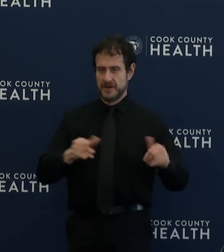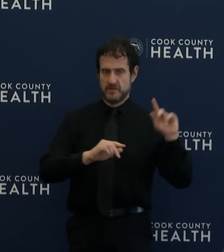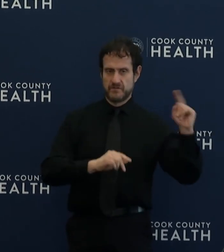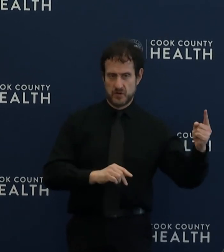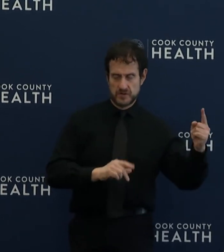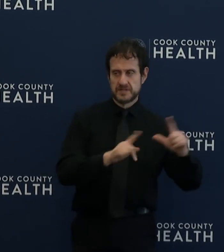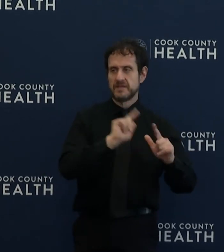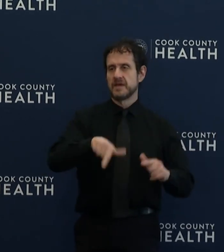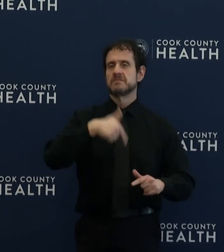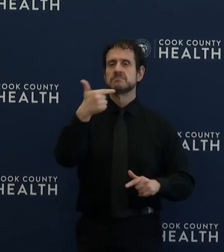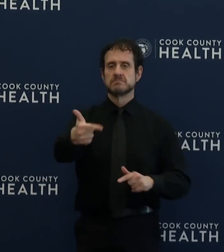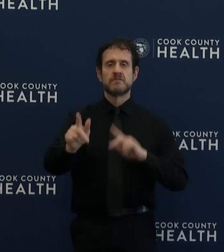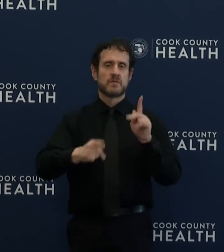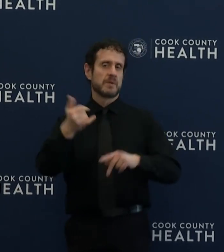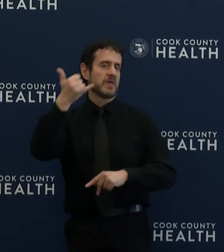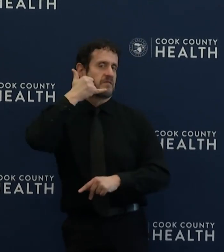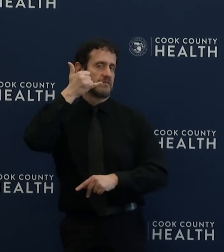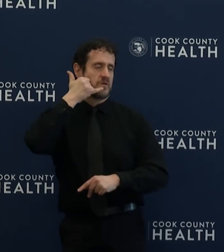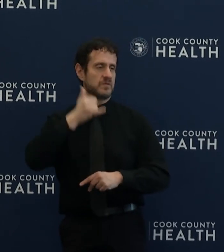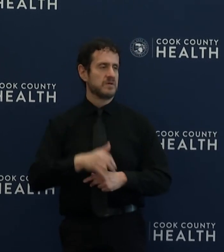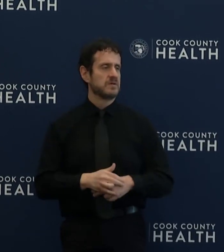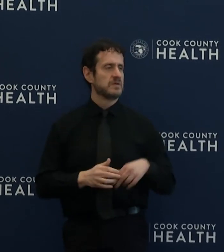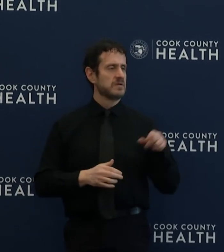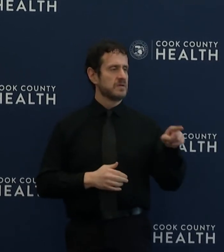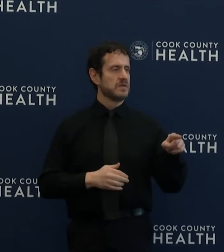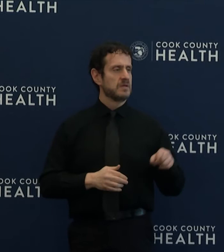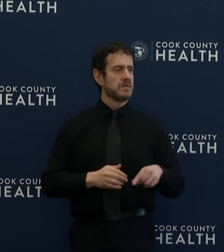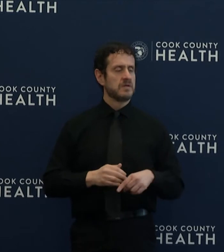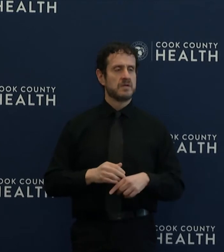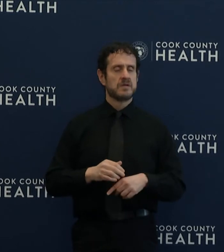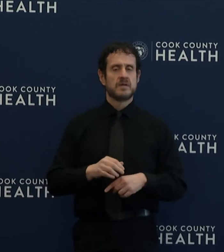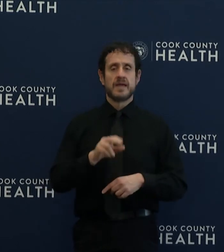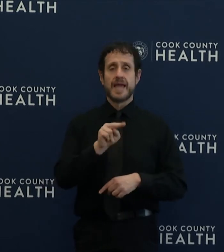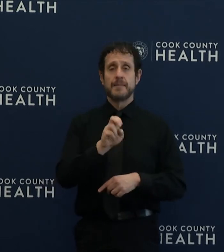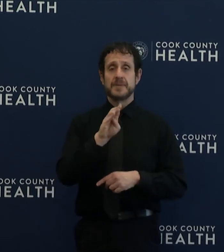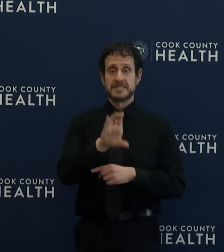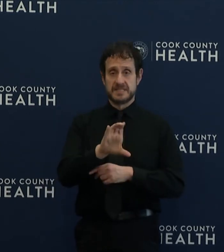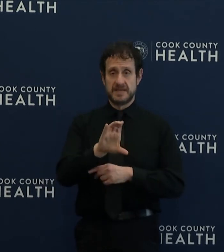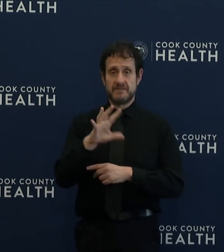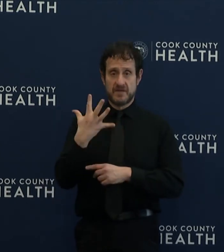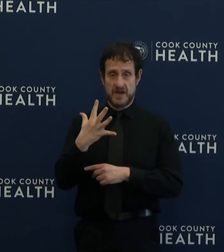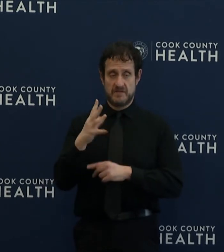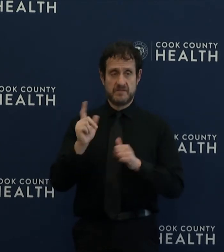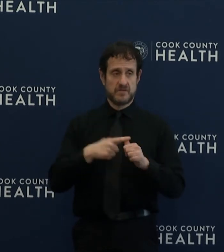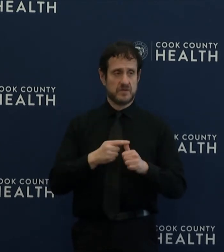and then we'll take questions from those over the phone. We'll start with Charlie from ABC 5.